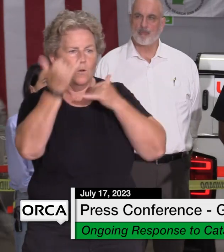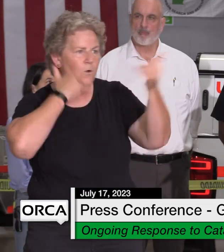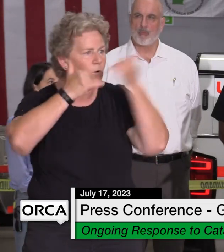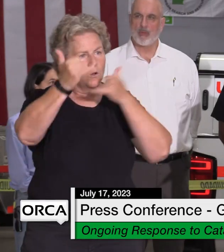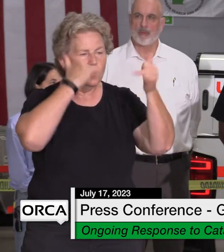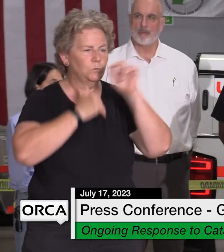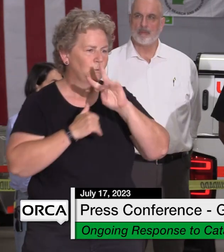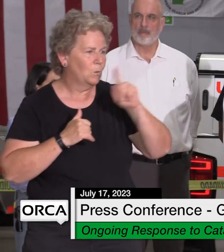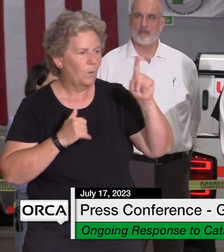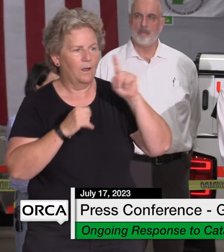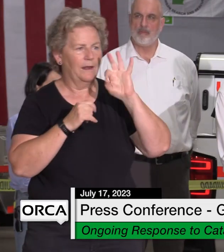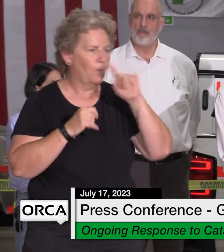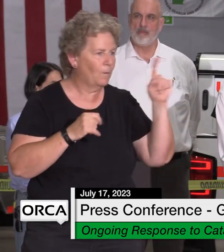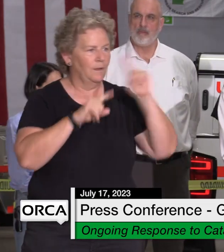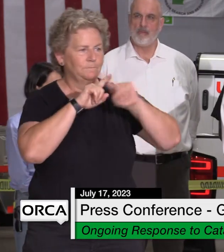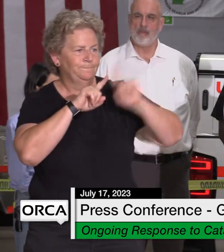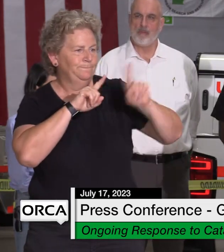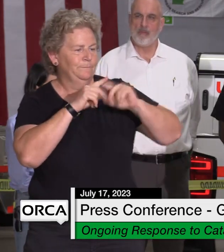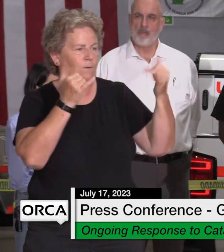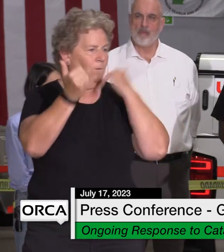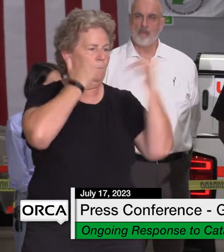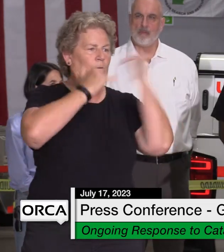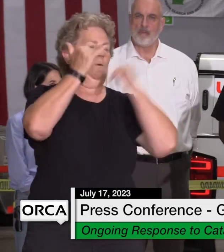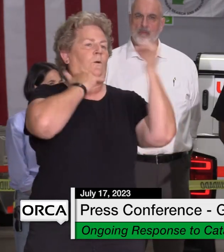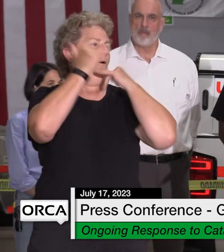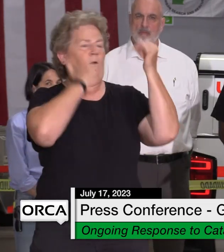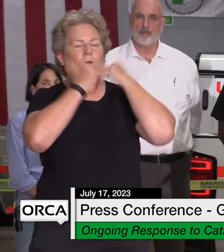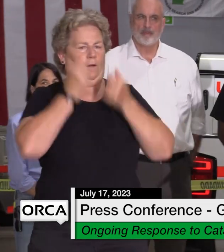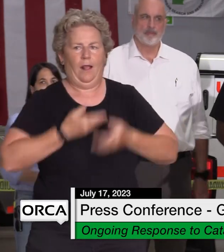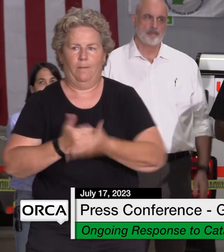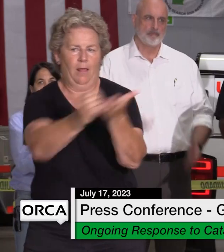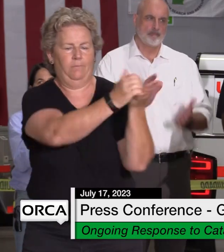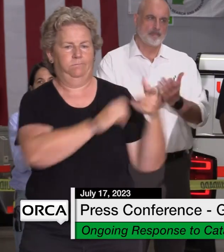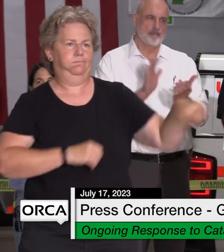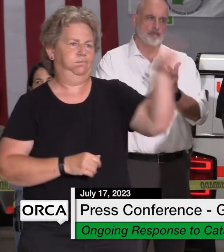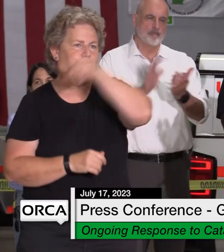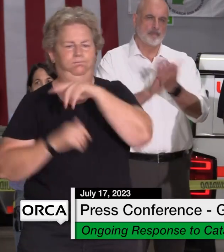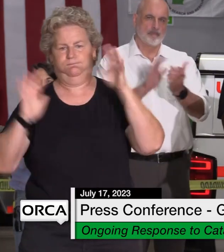resources and emergency response in all corners of Vermont.